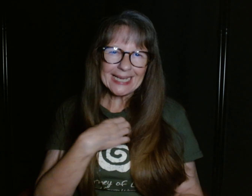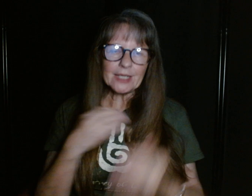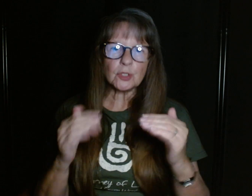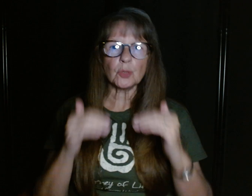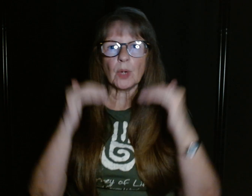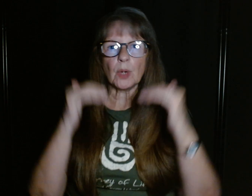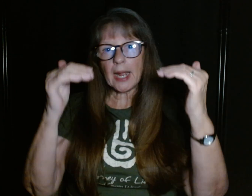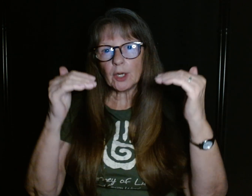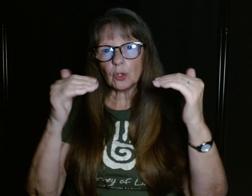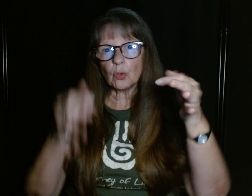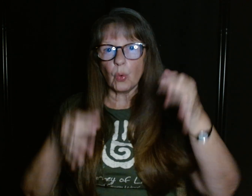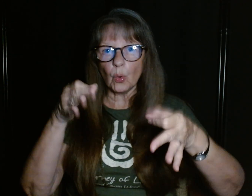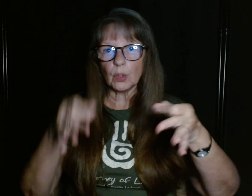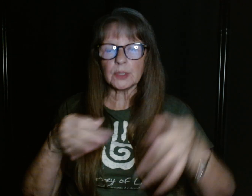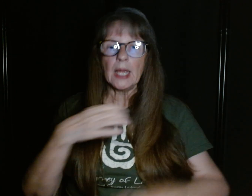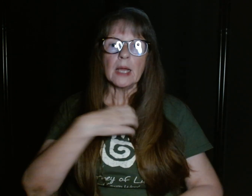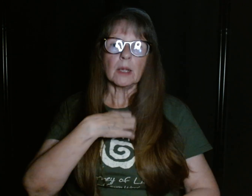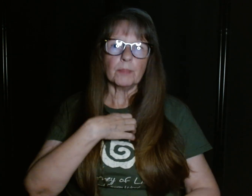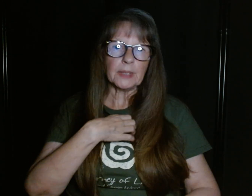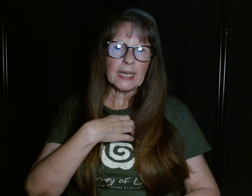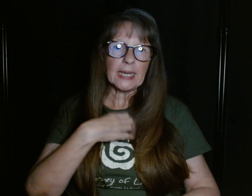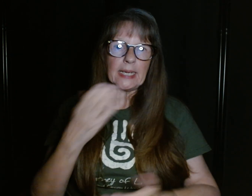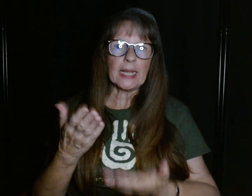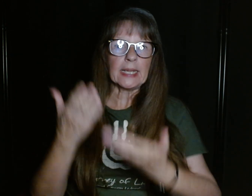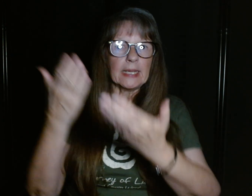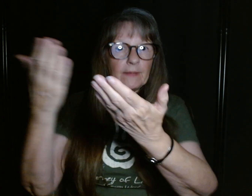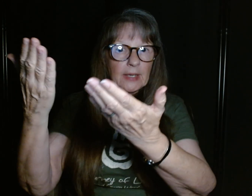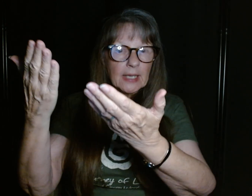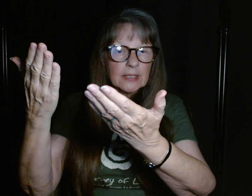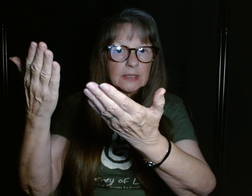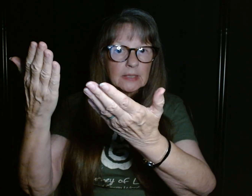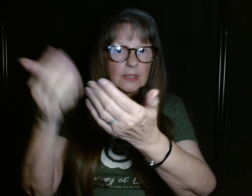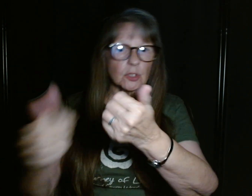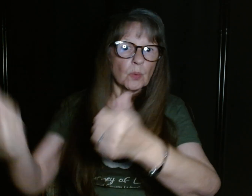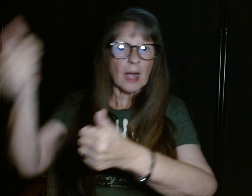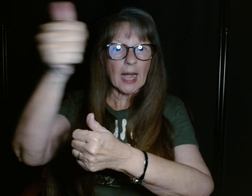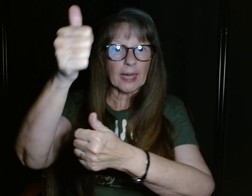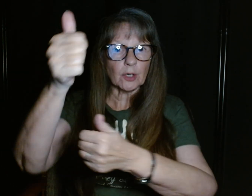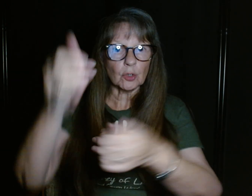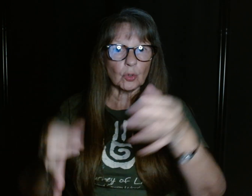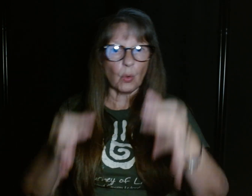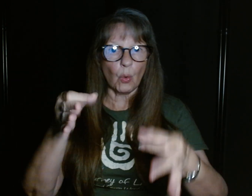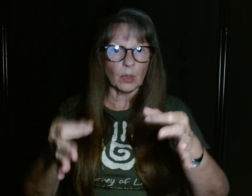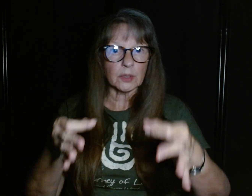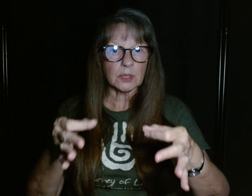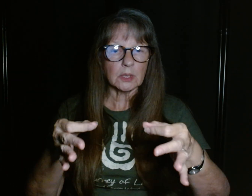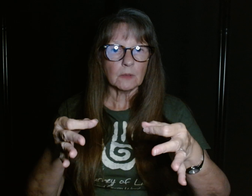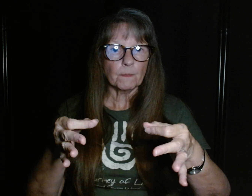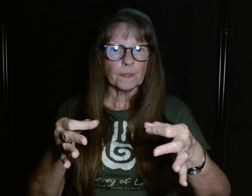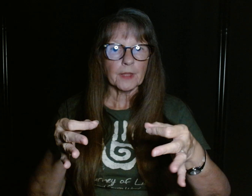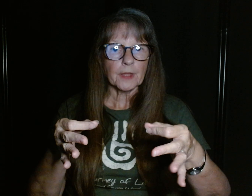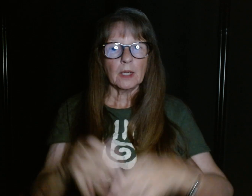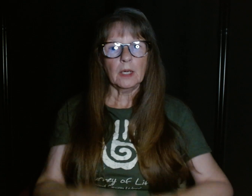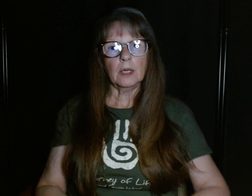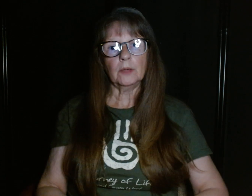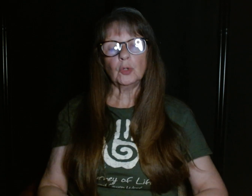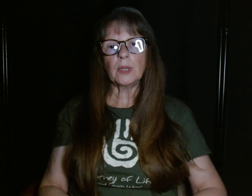complaining to a higher court, complaining and giving it to a higher court. You